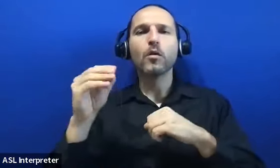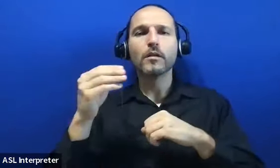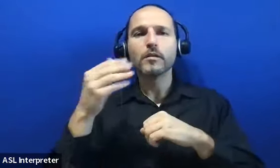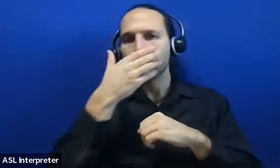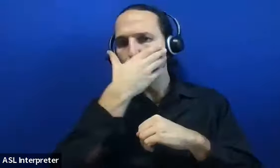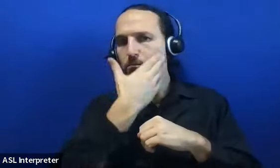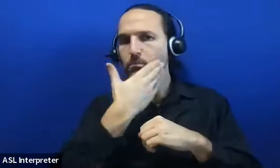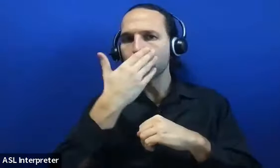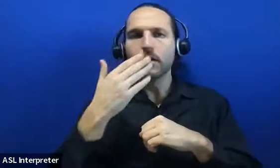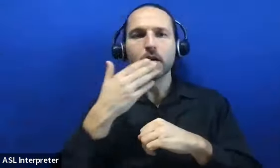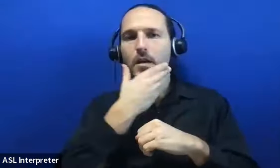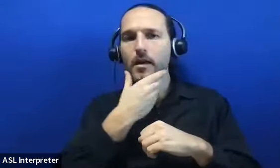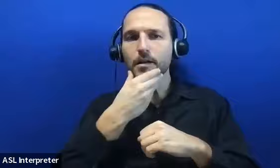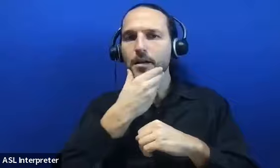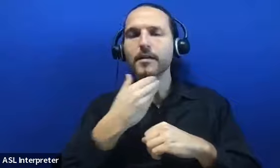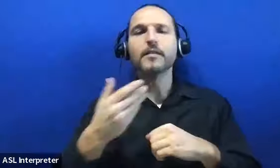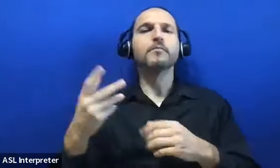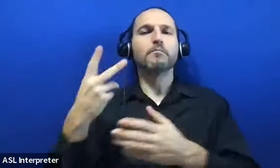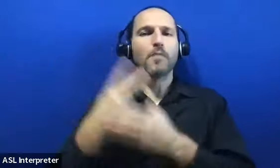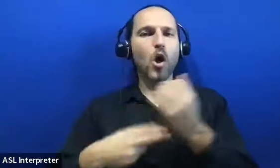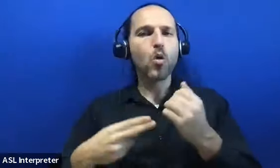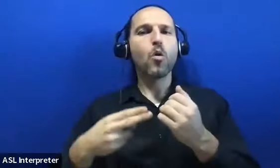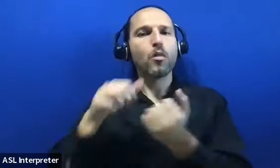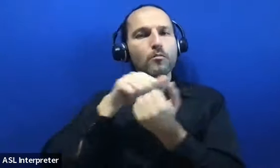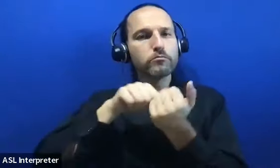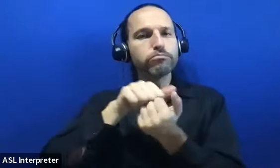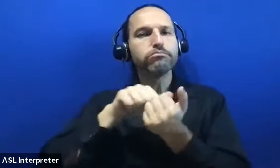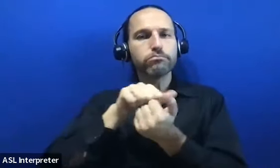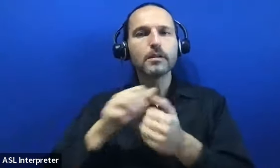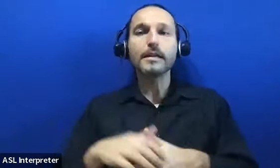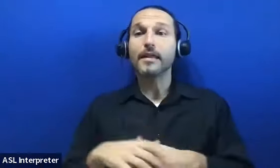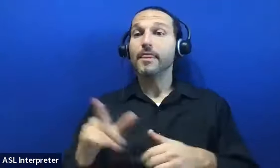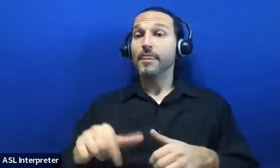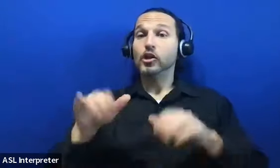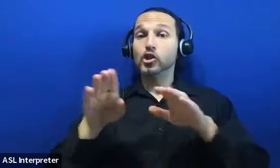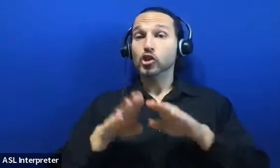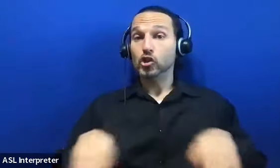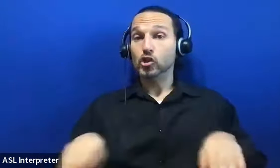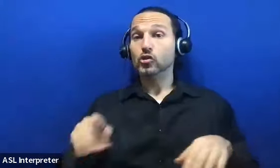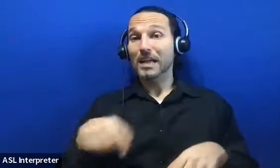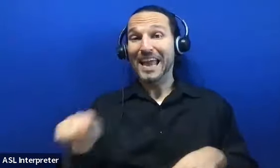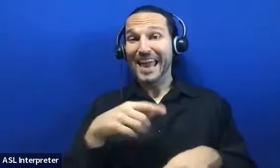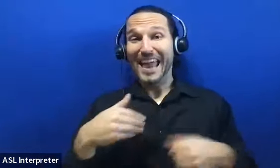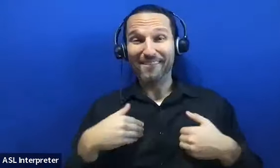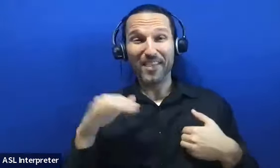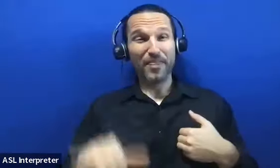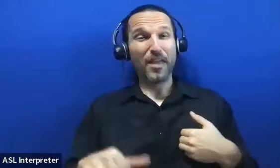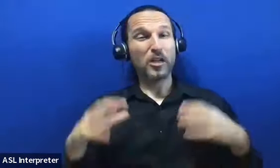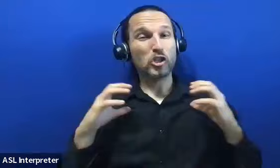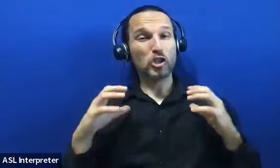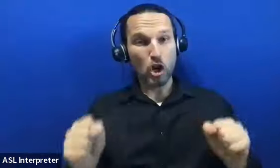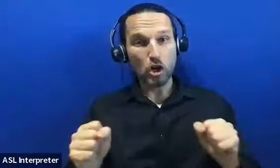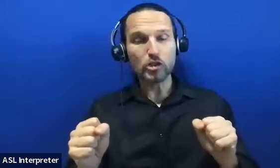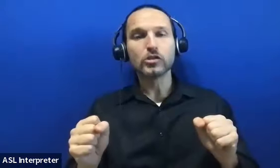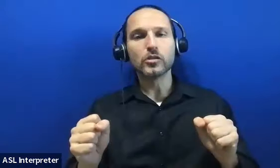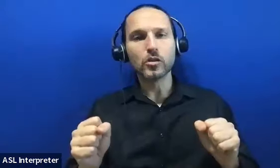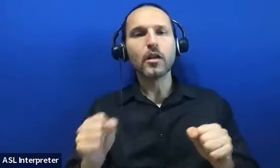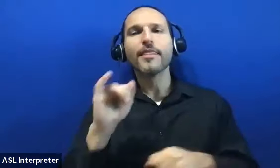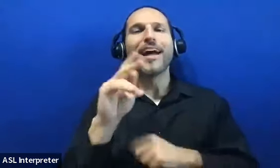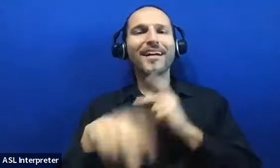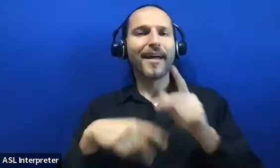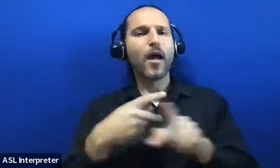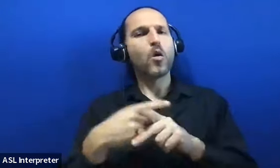carry out these skills. And with children who have charge syndrome, these types of